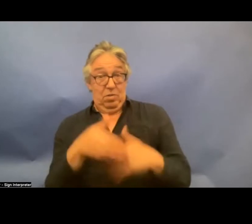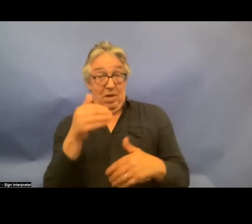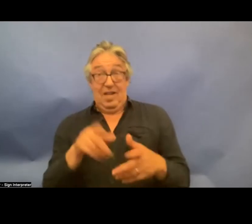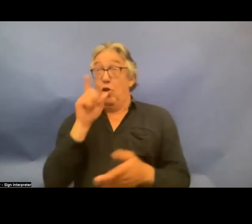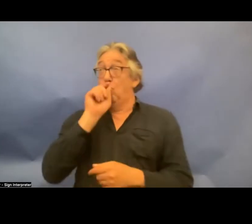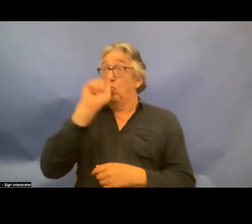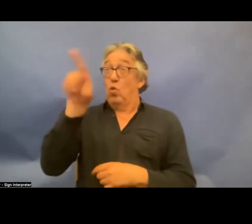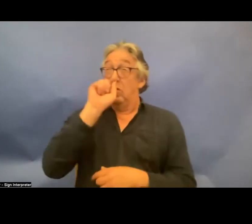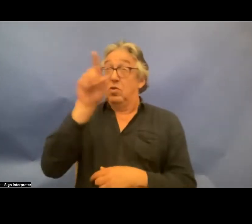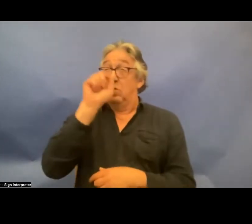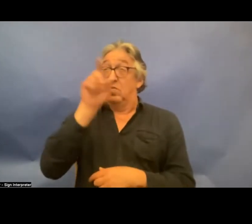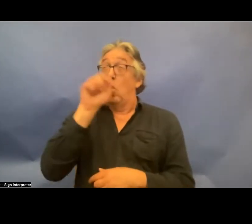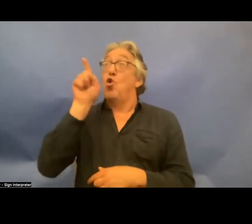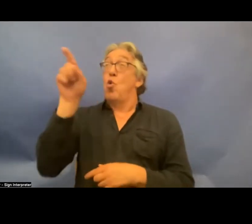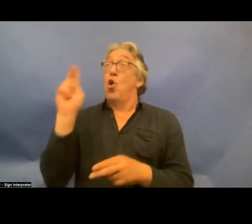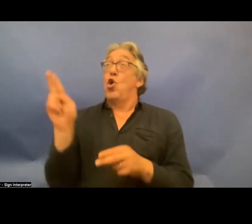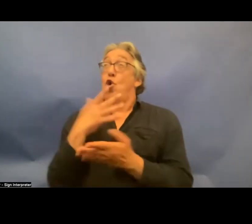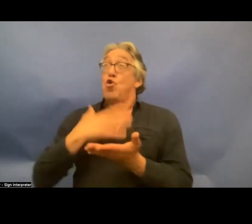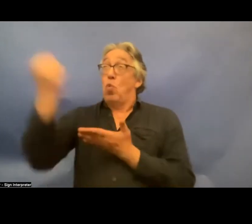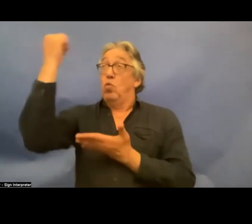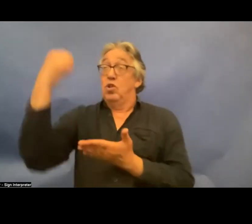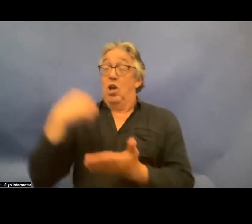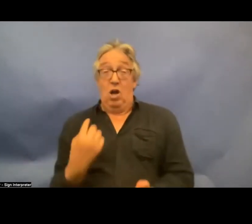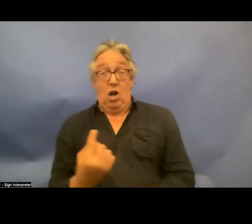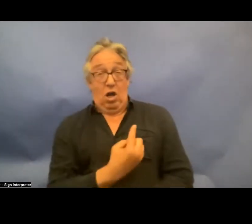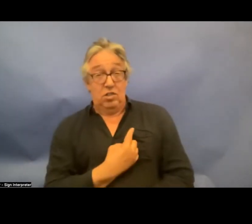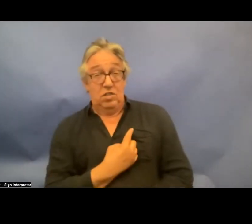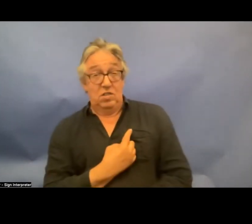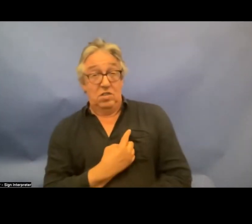is, until now, not really